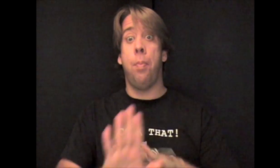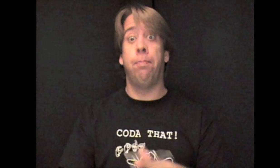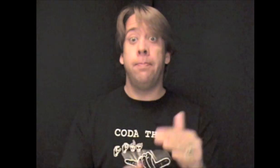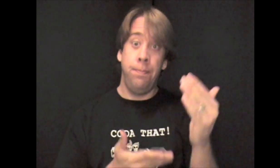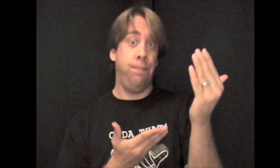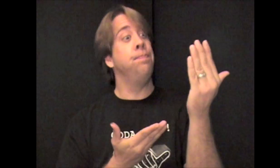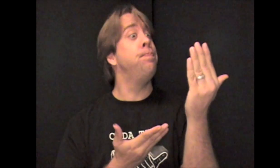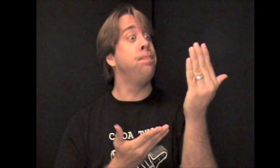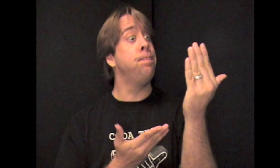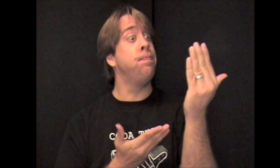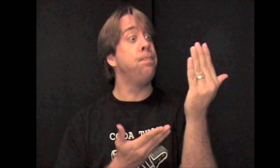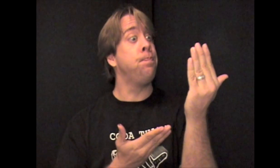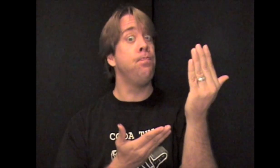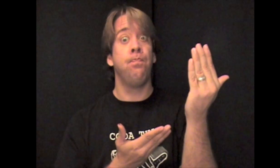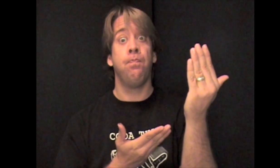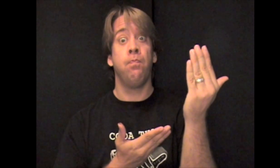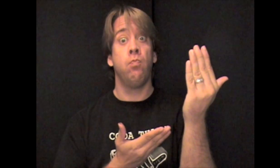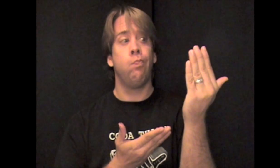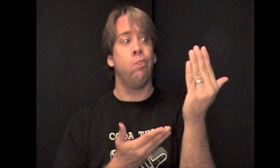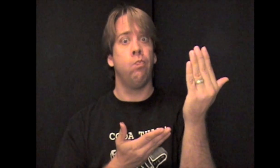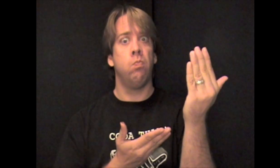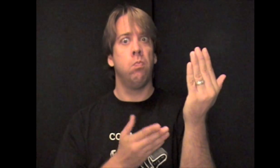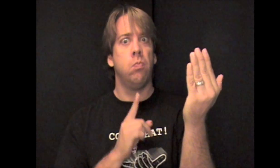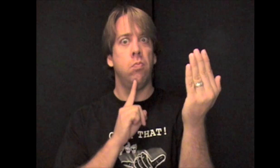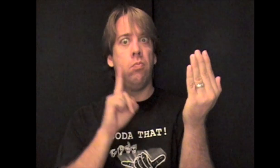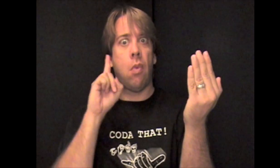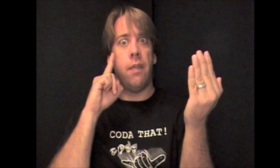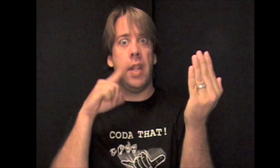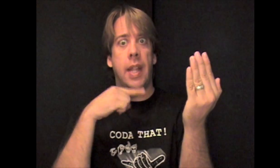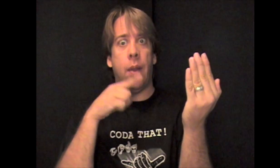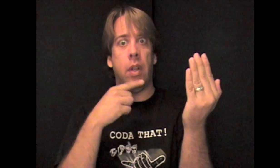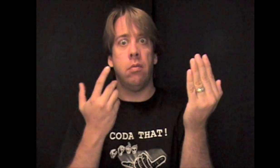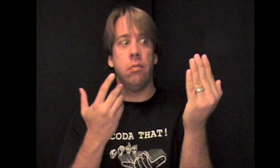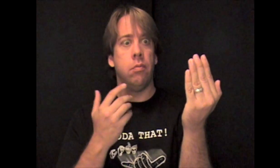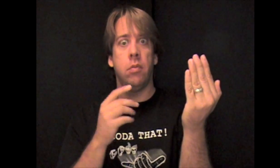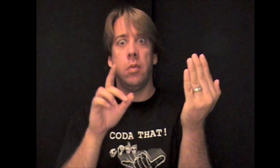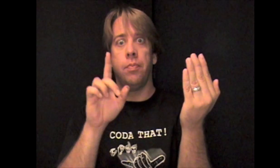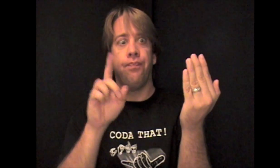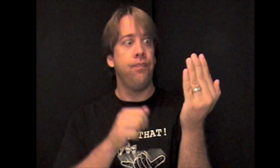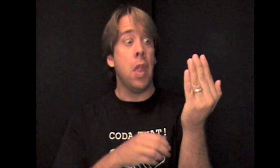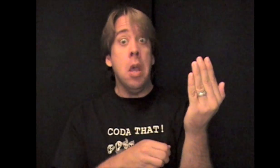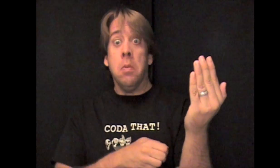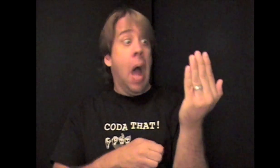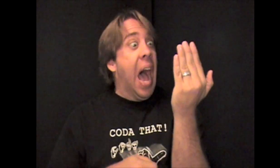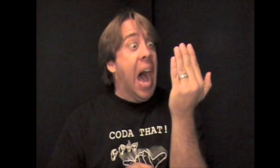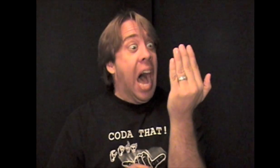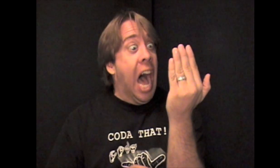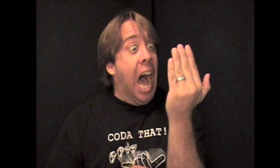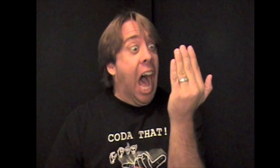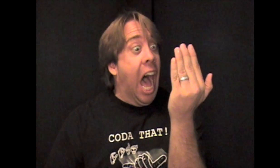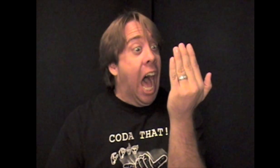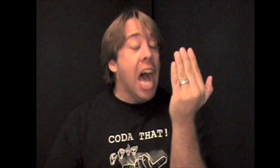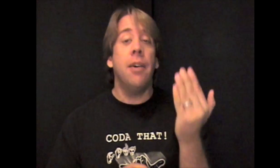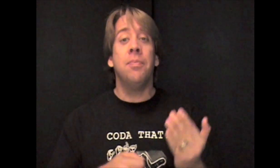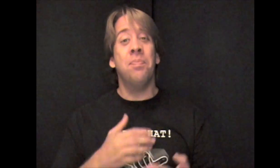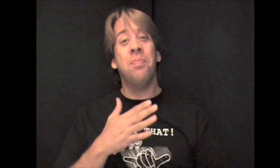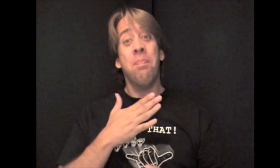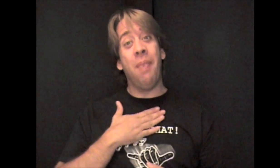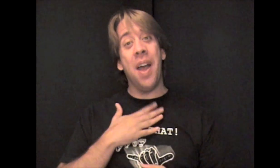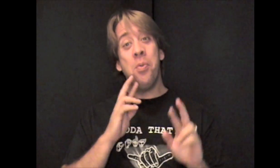quickly became pregnant. When I was born, they did not know if I was deaf or hearing, so they did the Coda hearing test. My